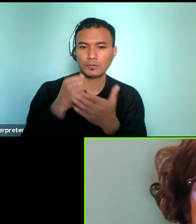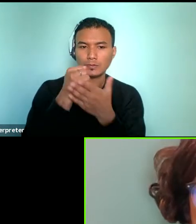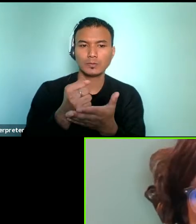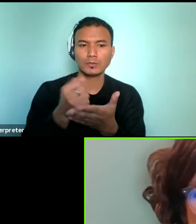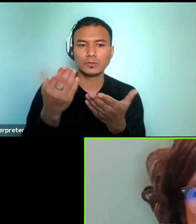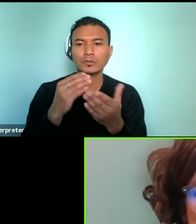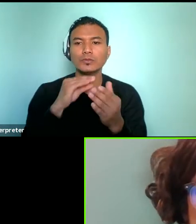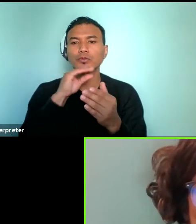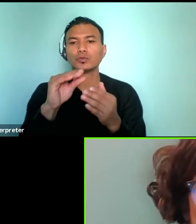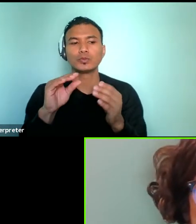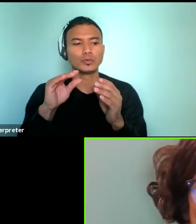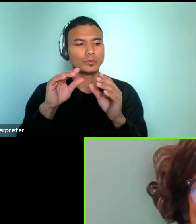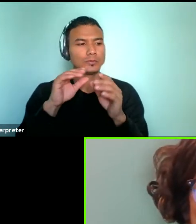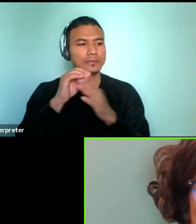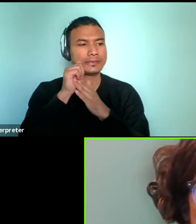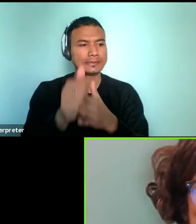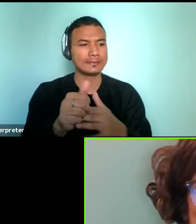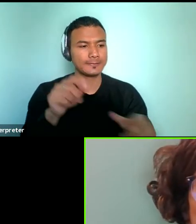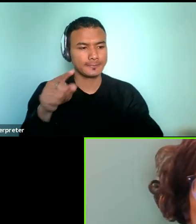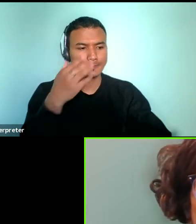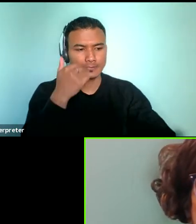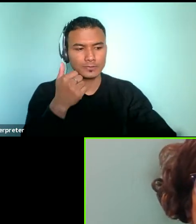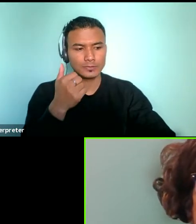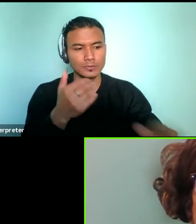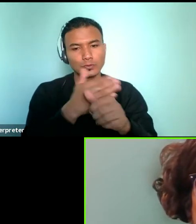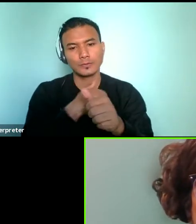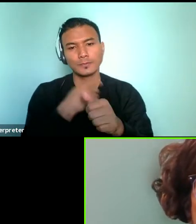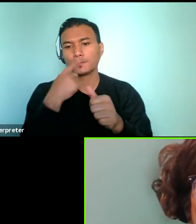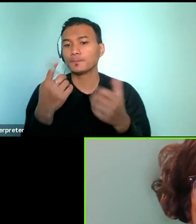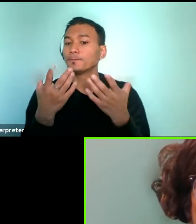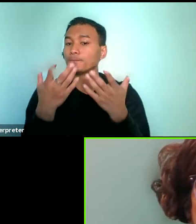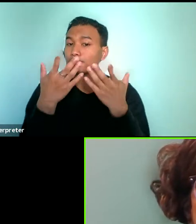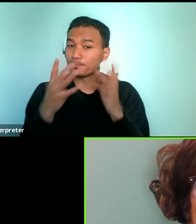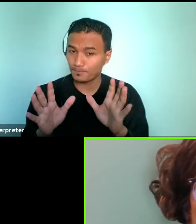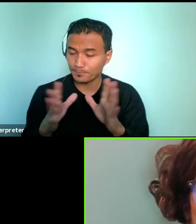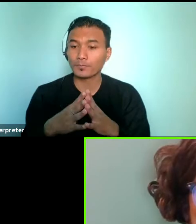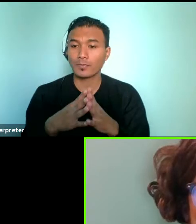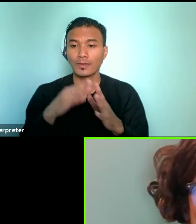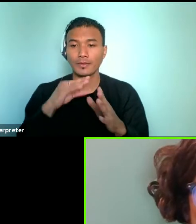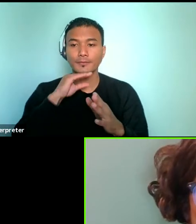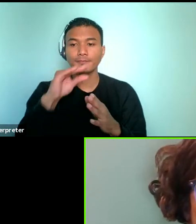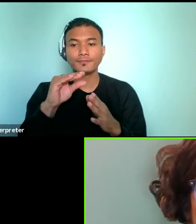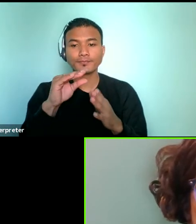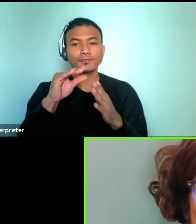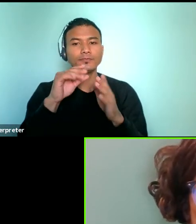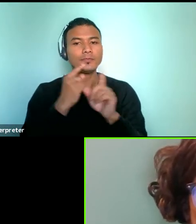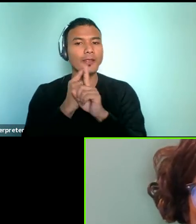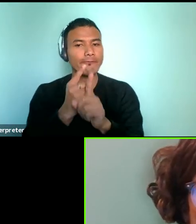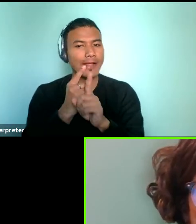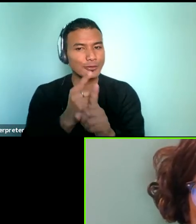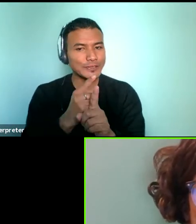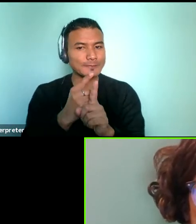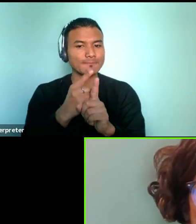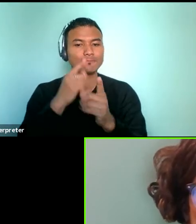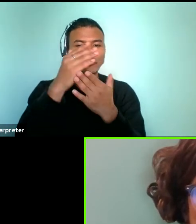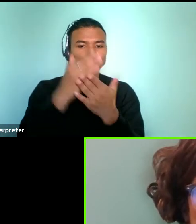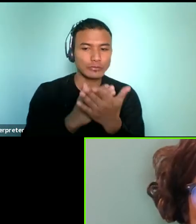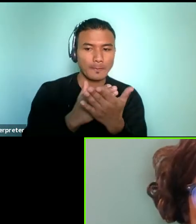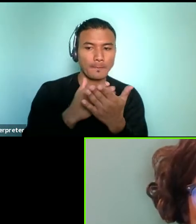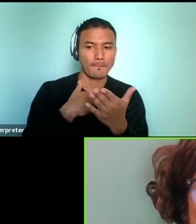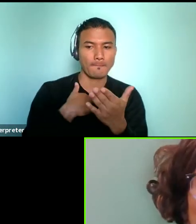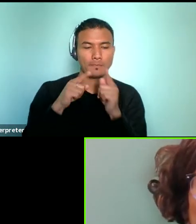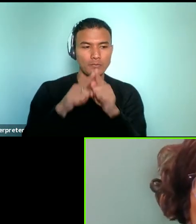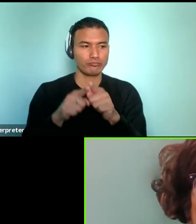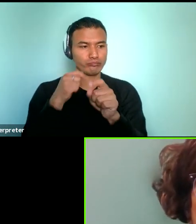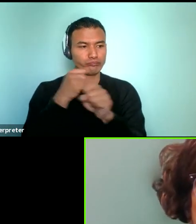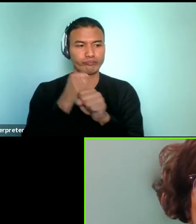young leaders. That's what has been already mentioned, the Youth Fellowship, Young Leaders Fellowship Program. We have the pleasure of having